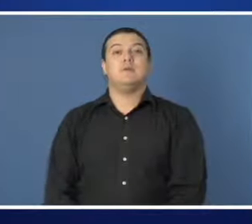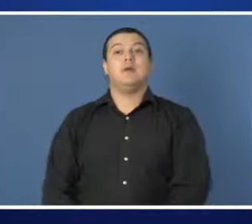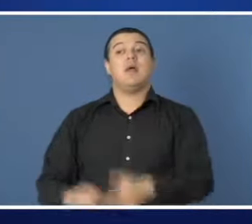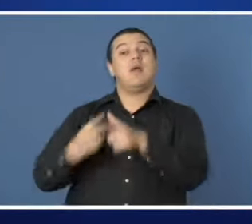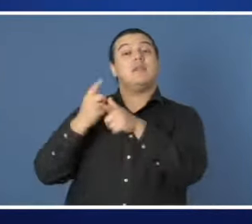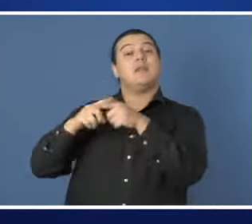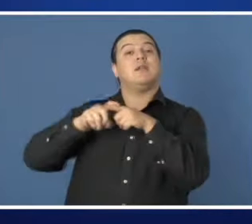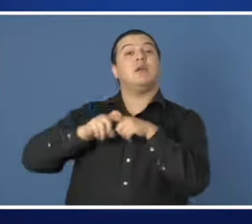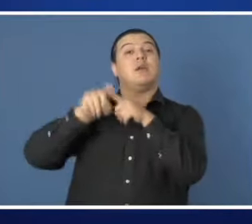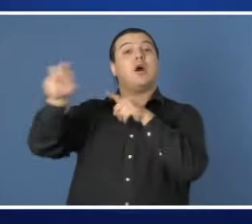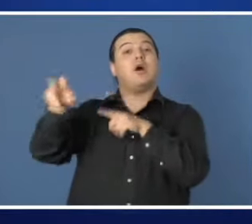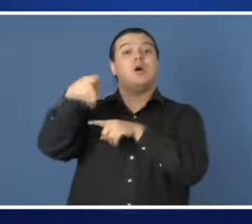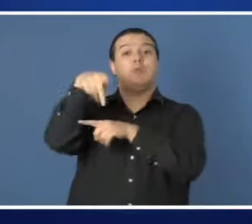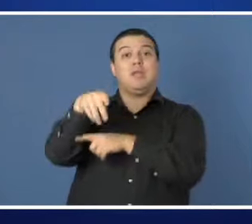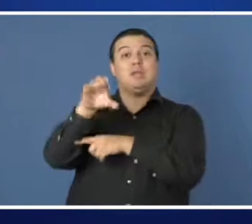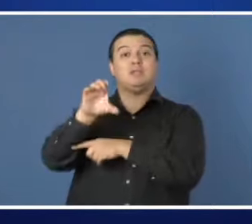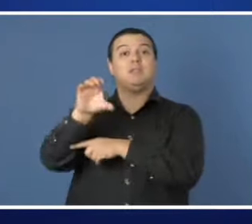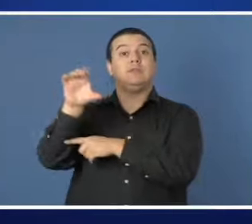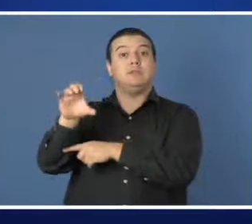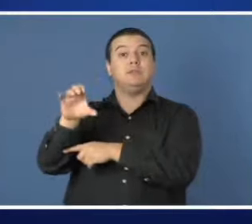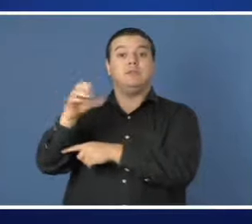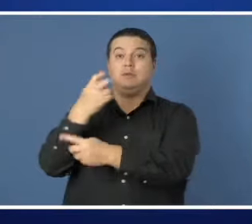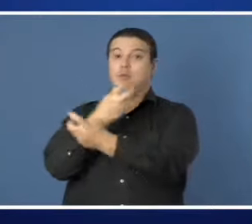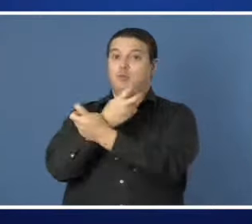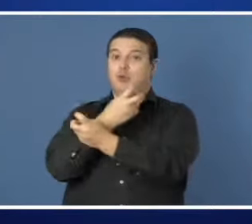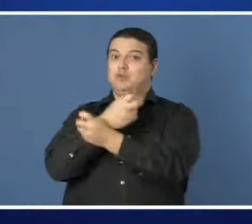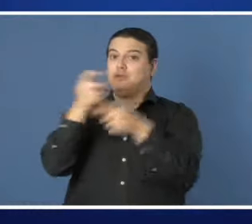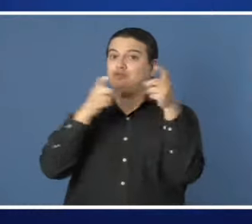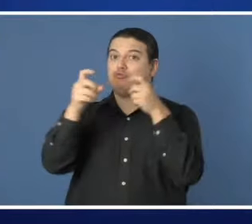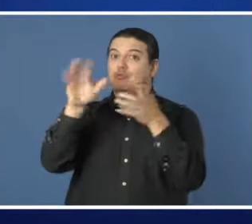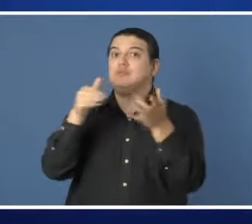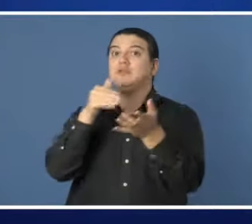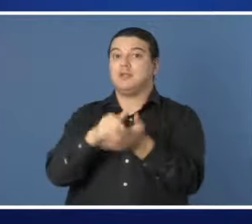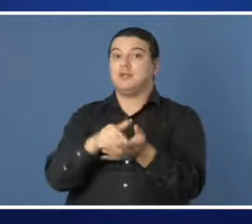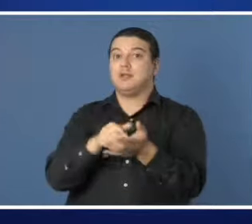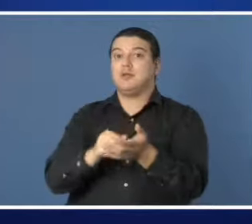Call the Poison Control Center at